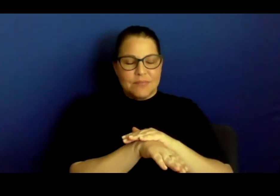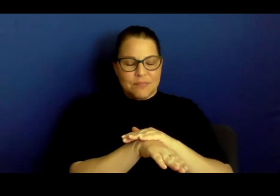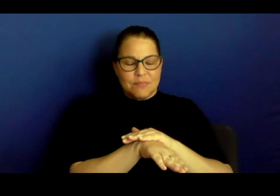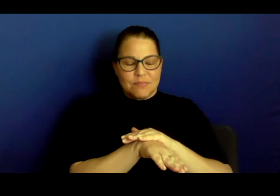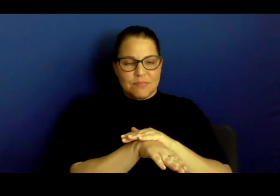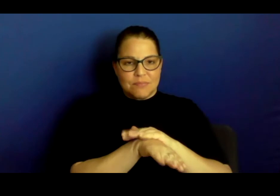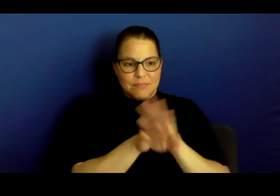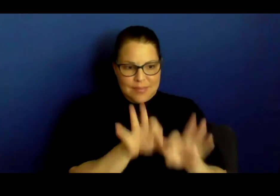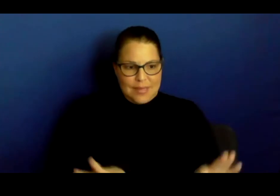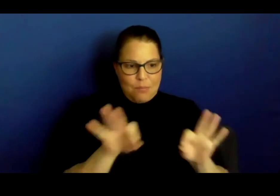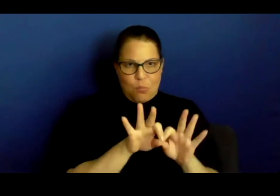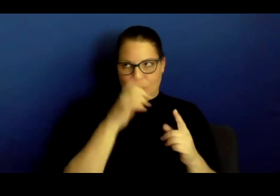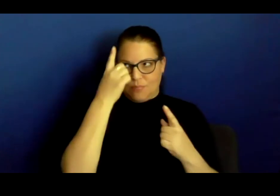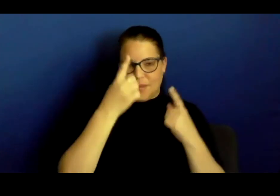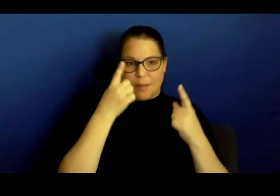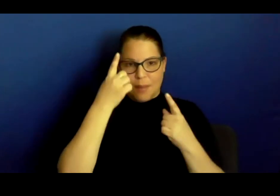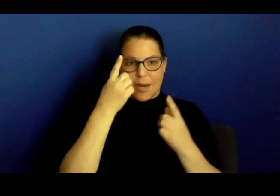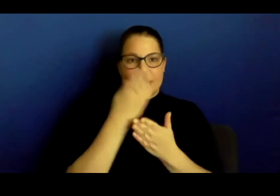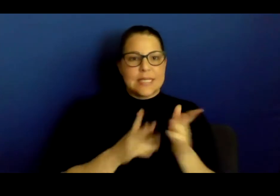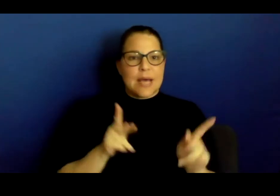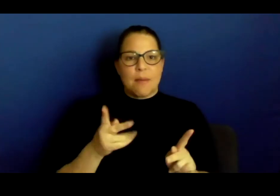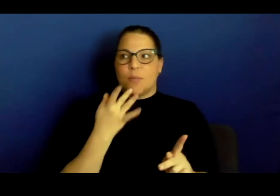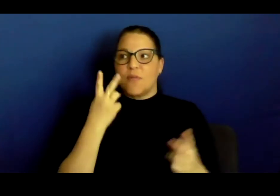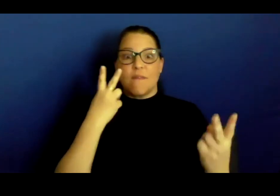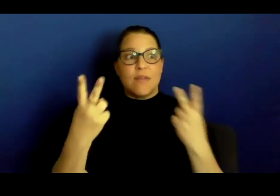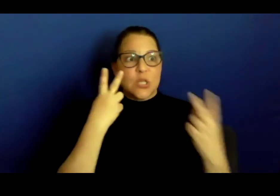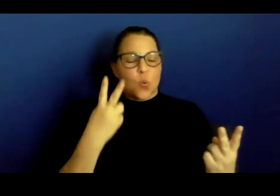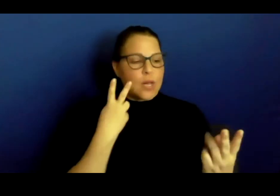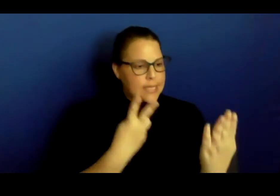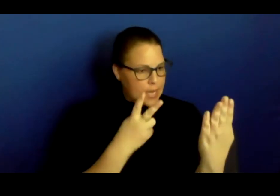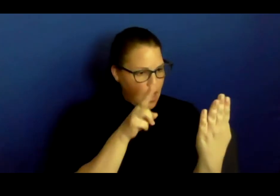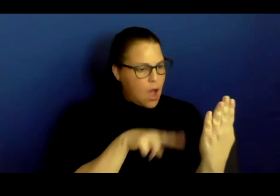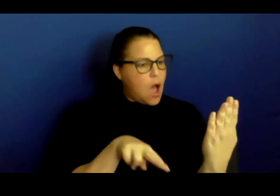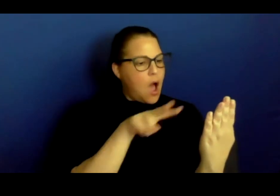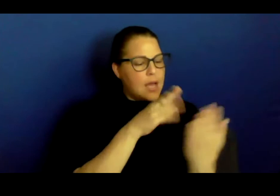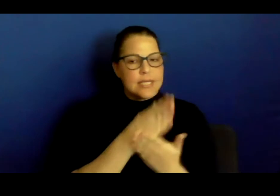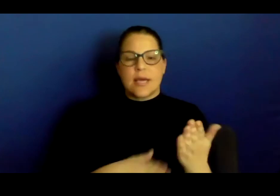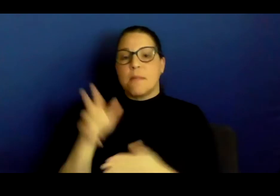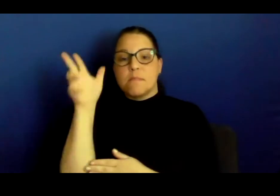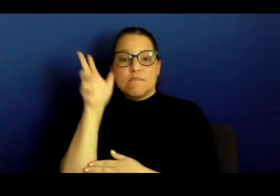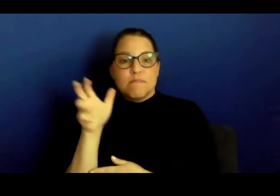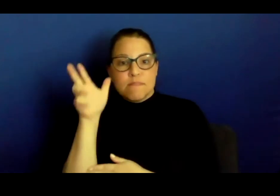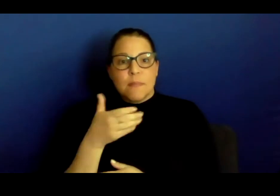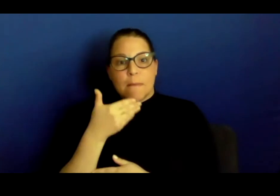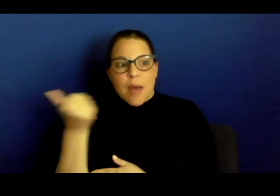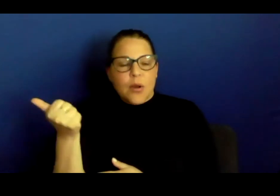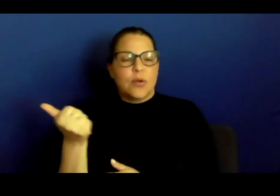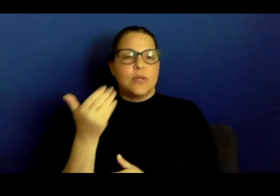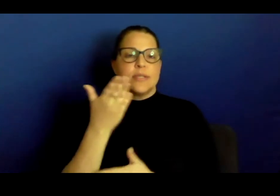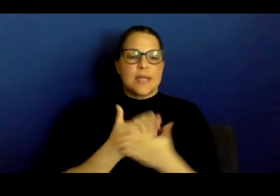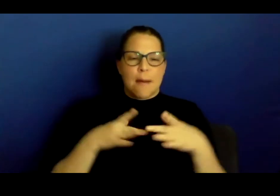aspect that you can consider. Some of us learn with visuals, some of us learn by listening, some of us learn